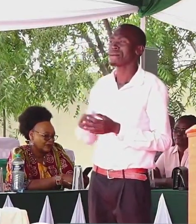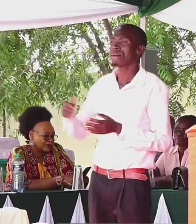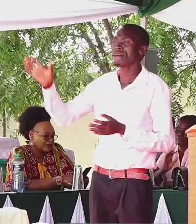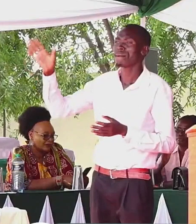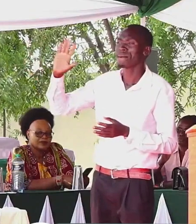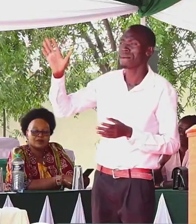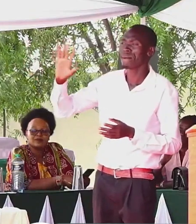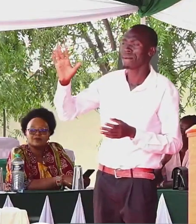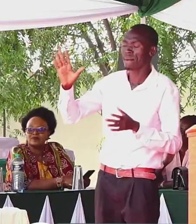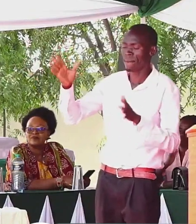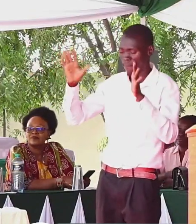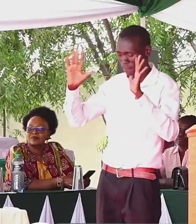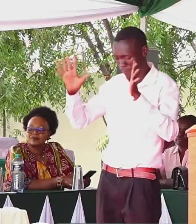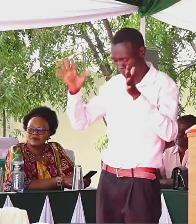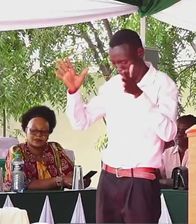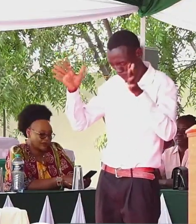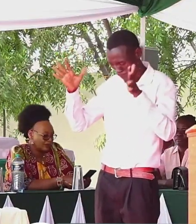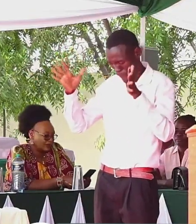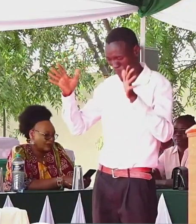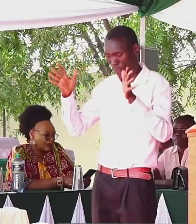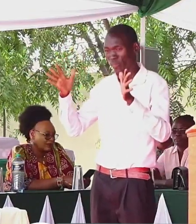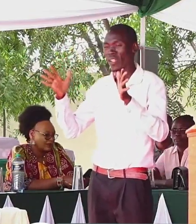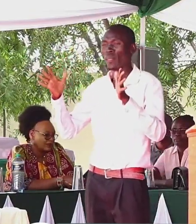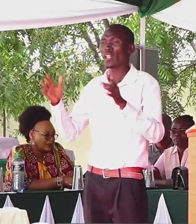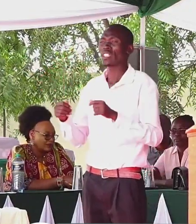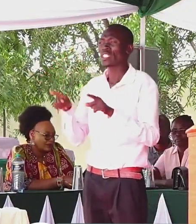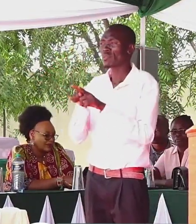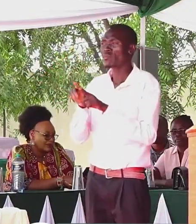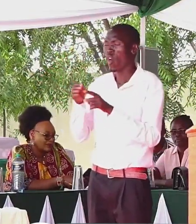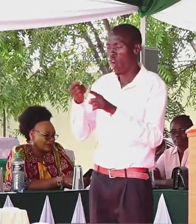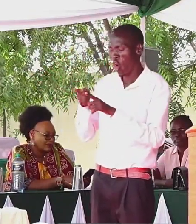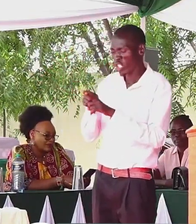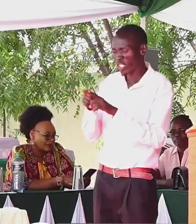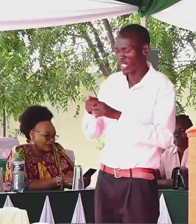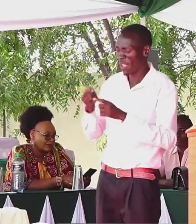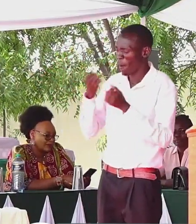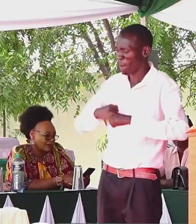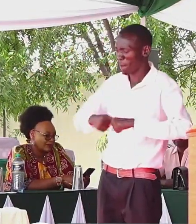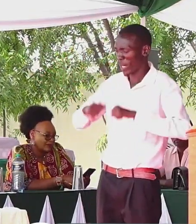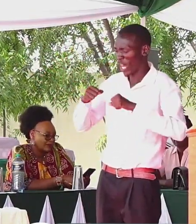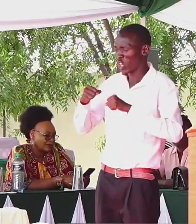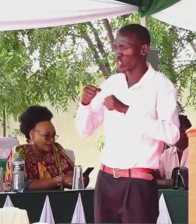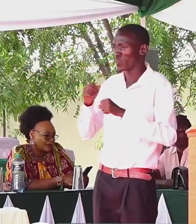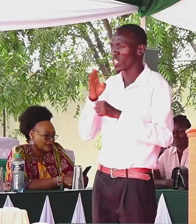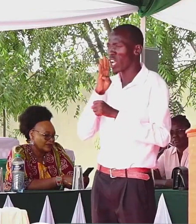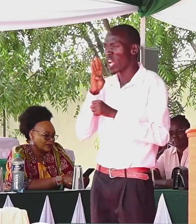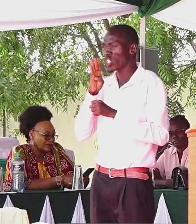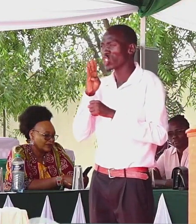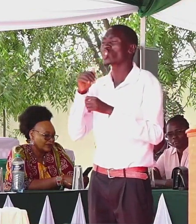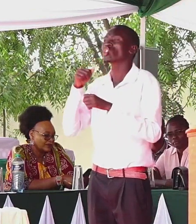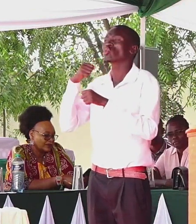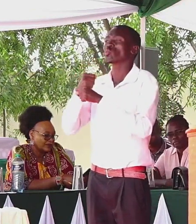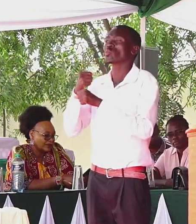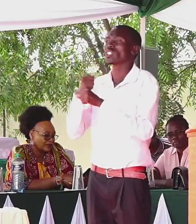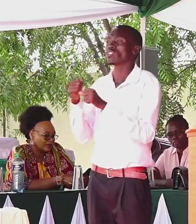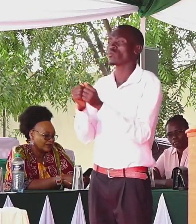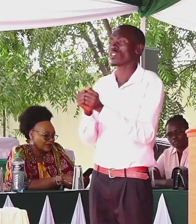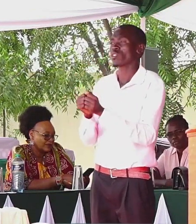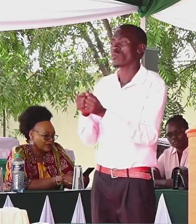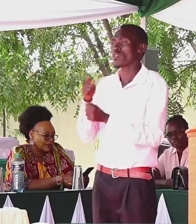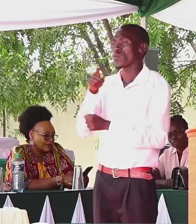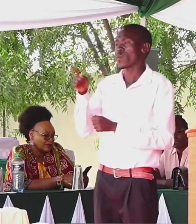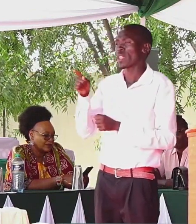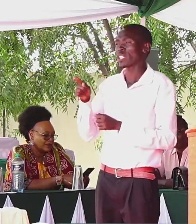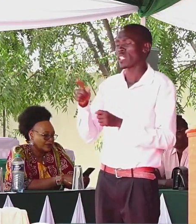Thank you very much. So we also take pride, and we are so proud to be associated with you. Ladies